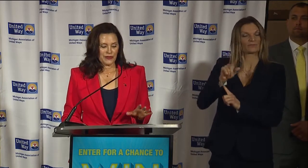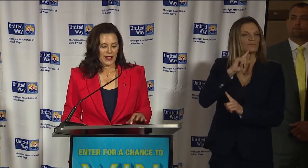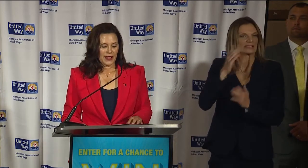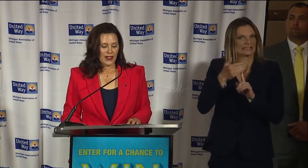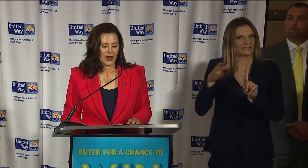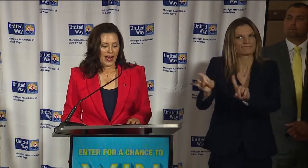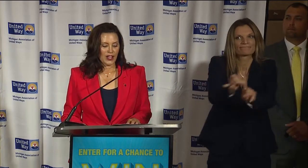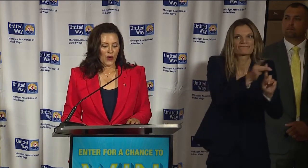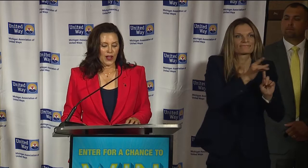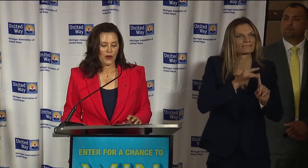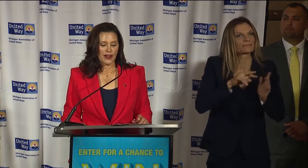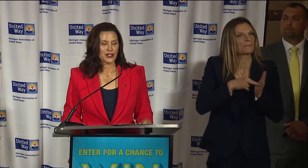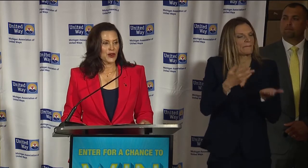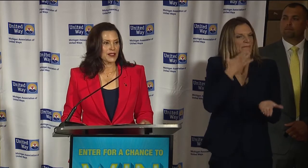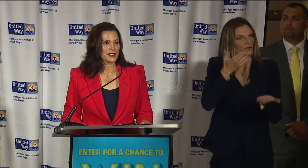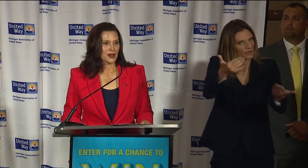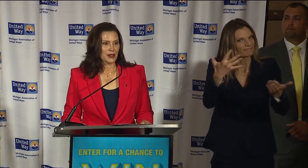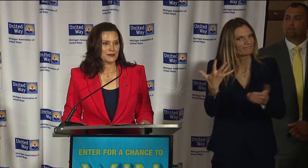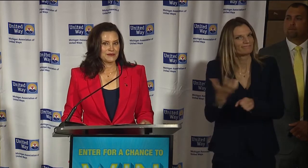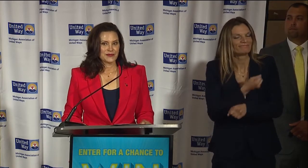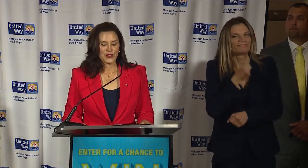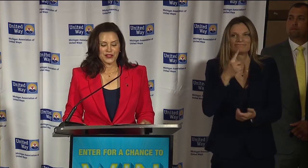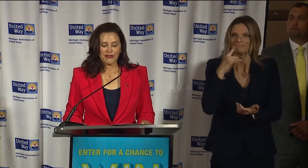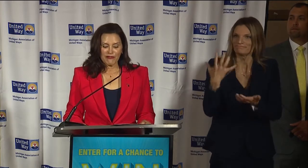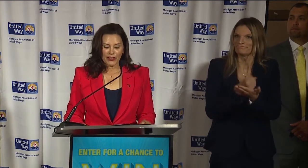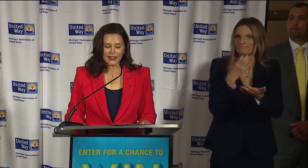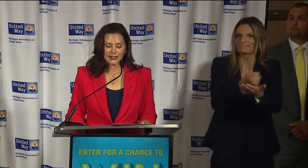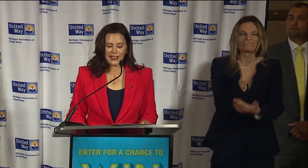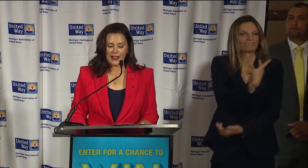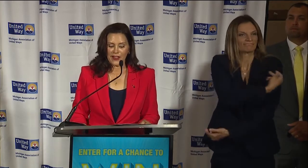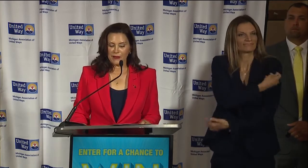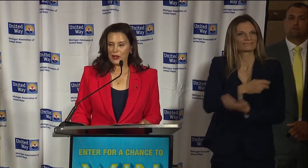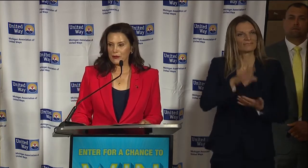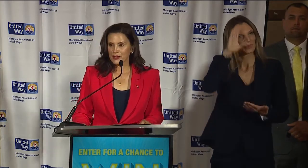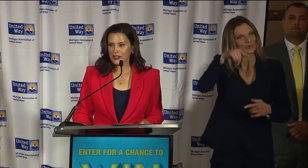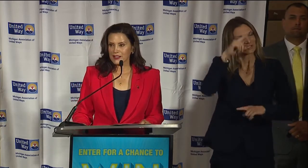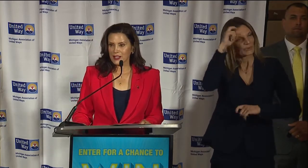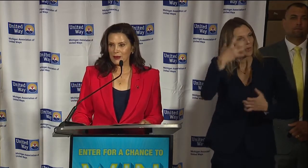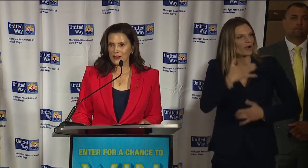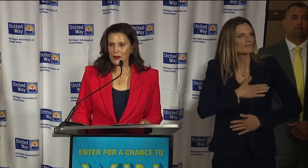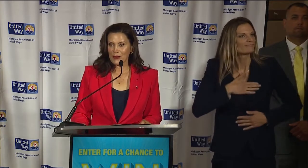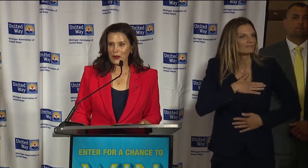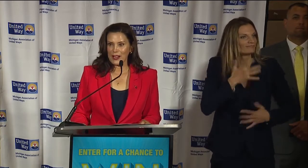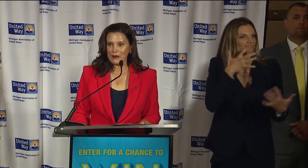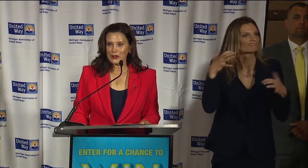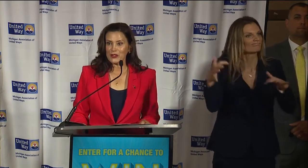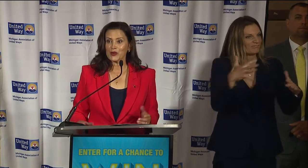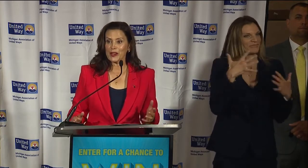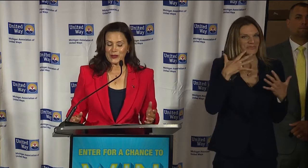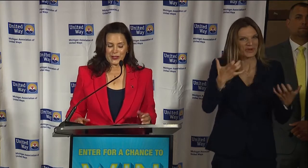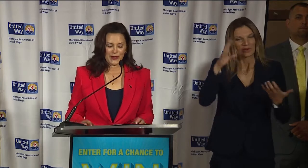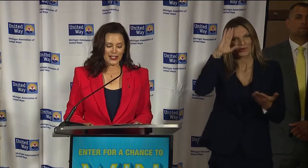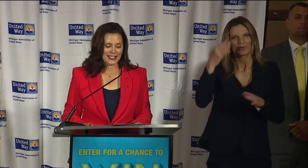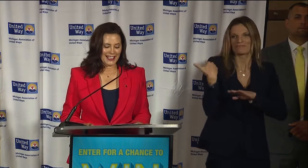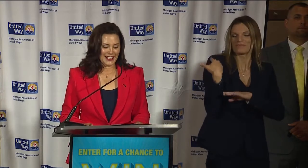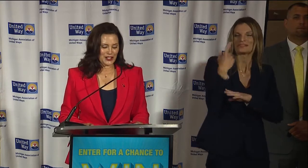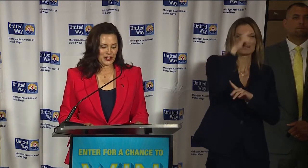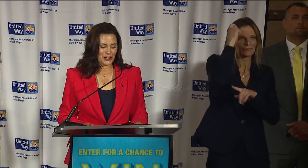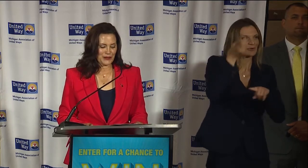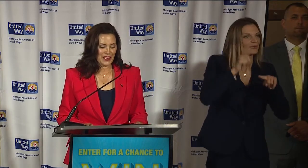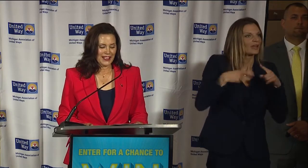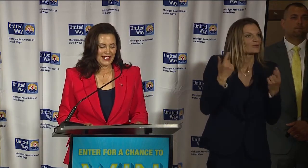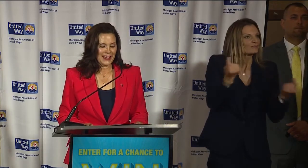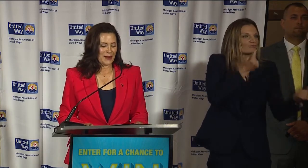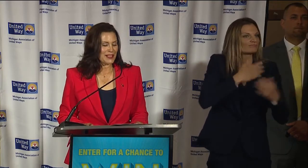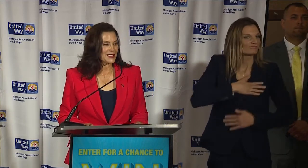So, I know we all want to enjoy this summer to its fullest and have that pure Michigan summer that we weren't able to enjoy to its fullest last